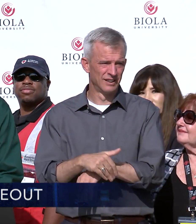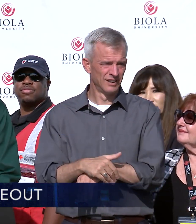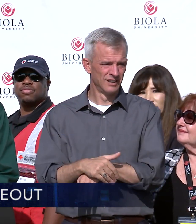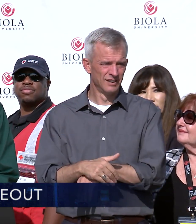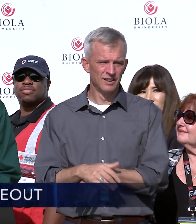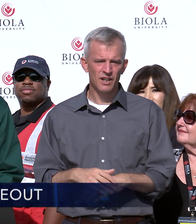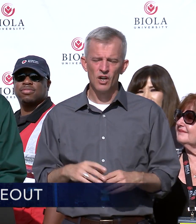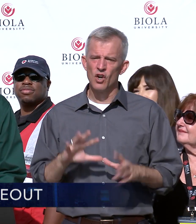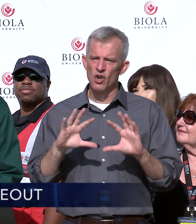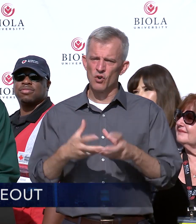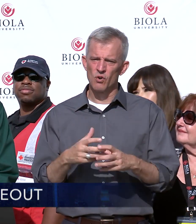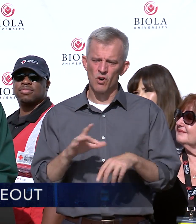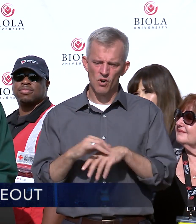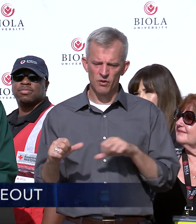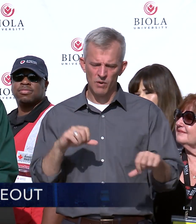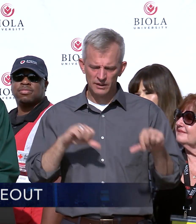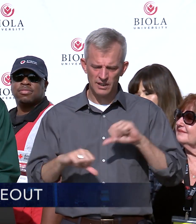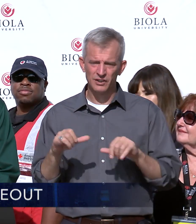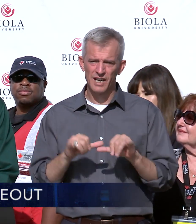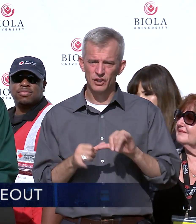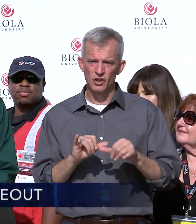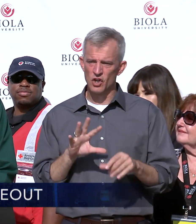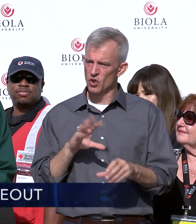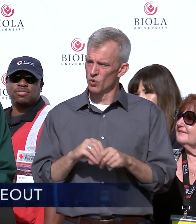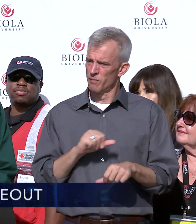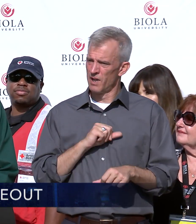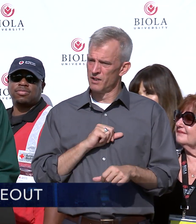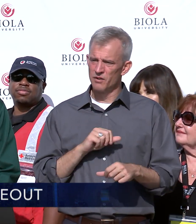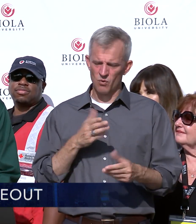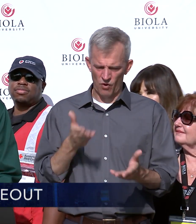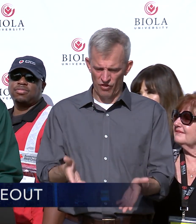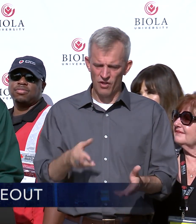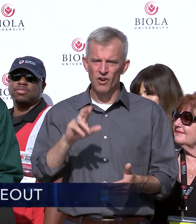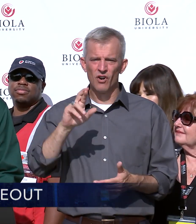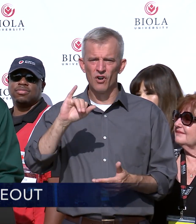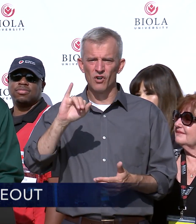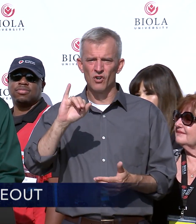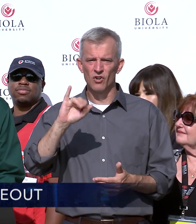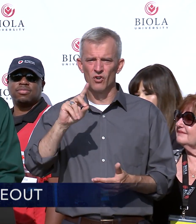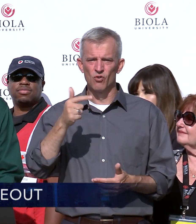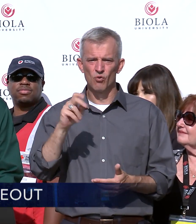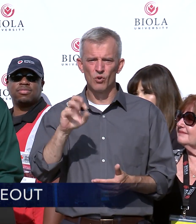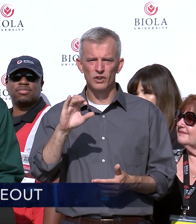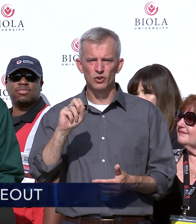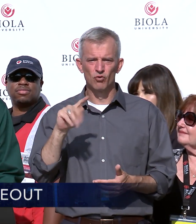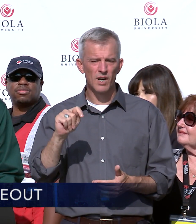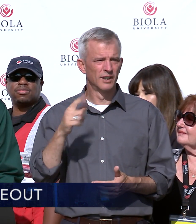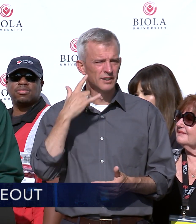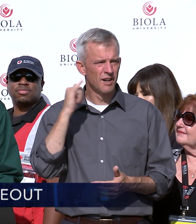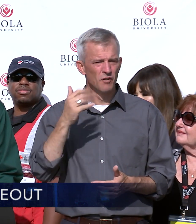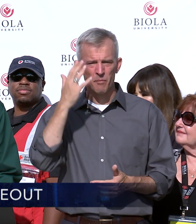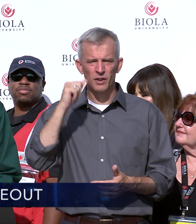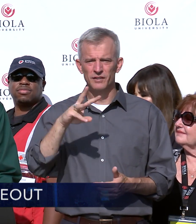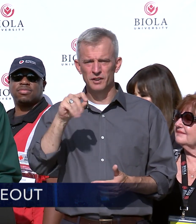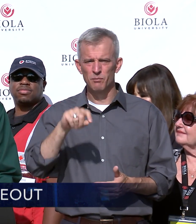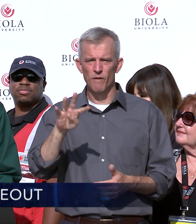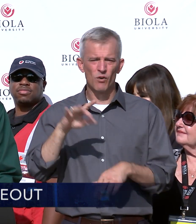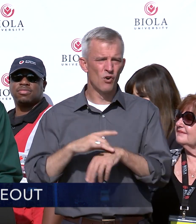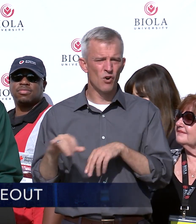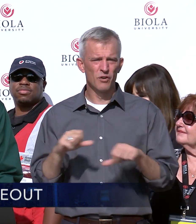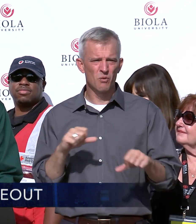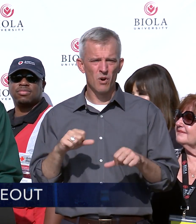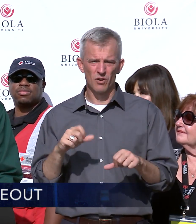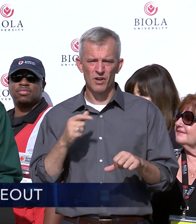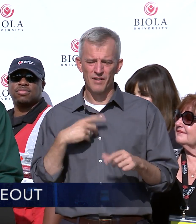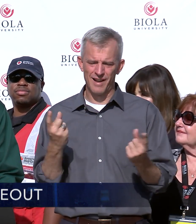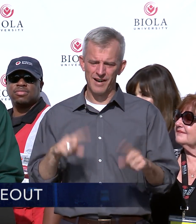earthquake scientists and engineers, including myself, were in Ridgecrest, California, due to the magnitude 6.4 earthquake that had occurred